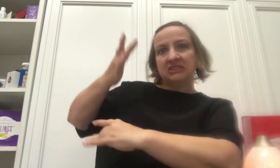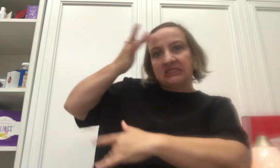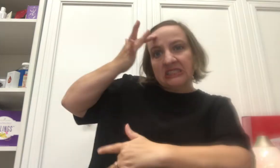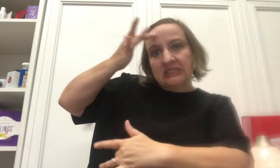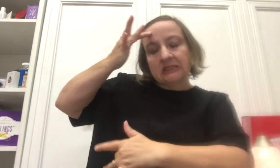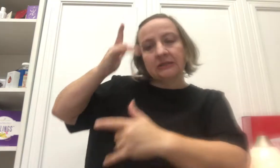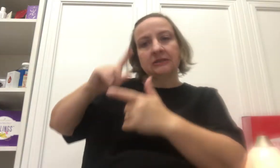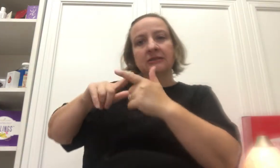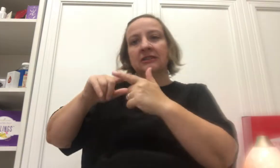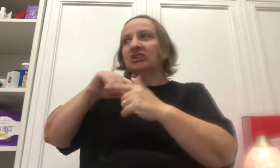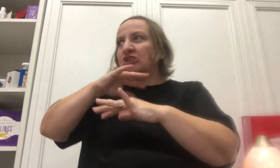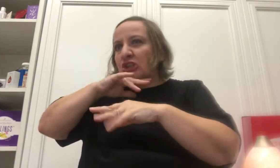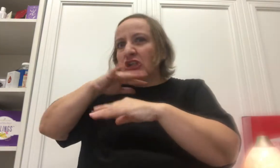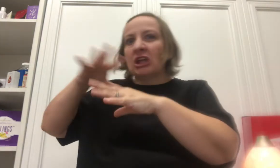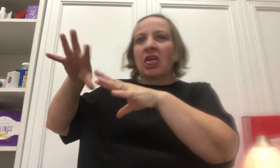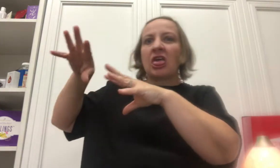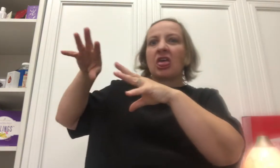you prevent